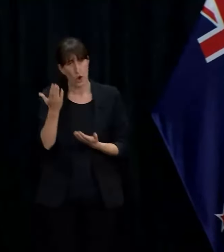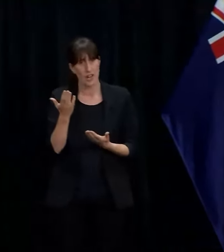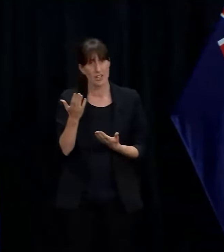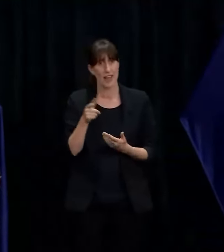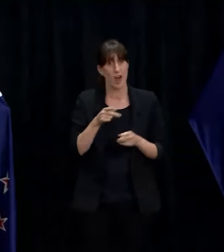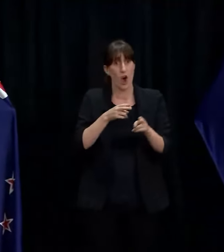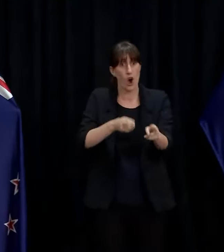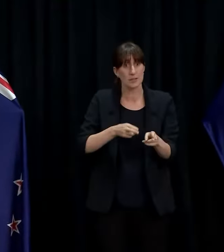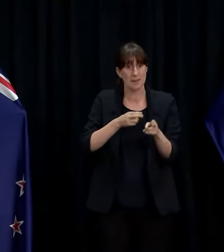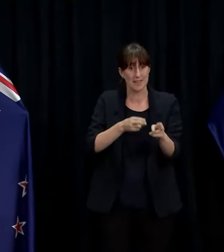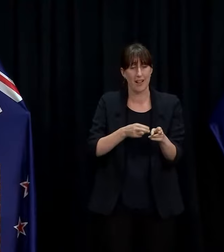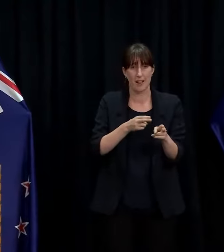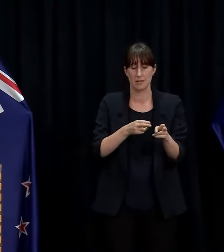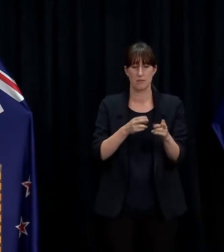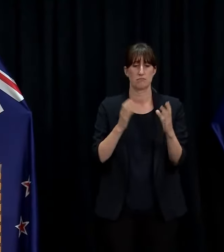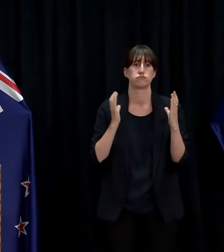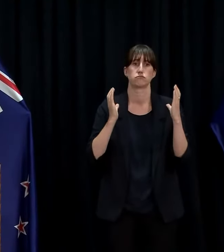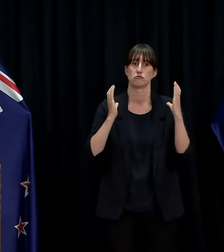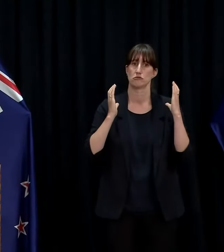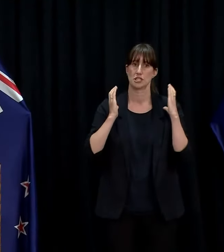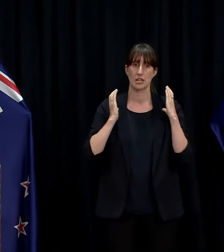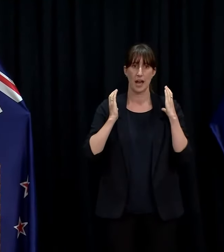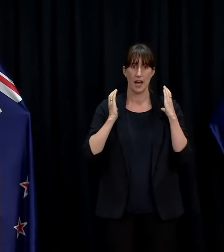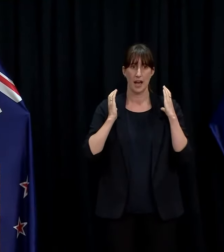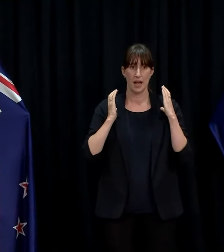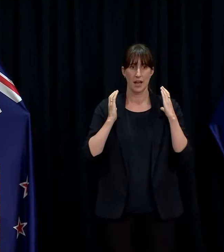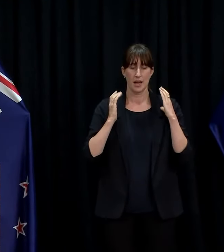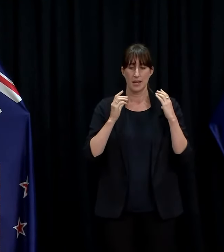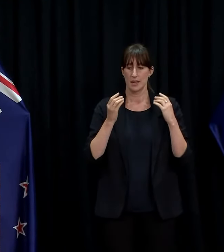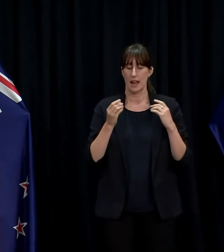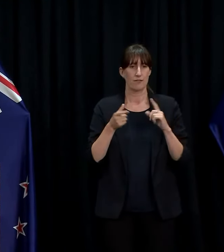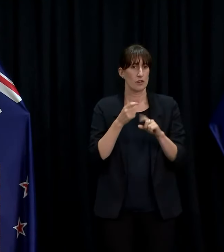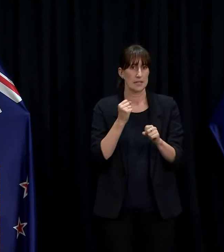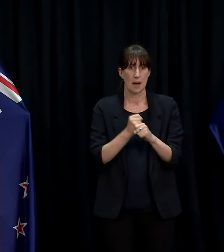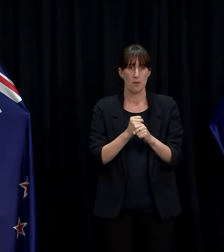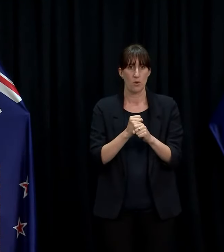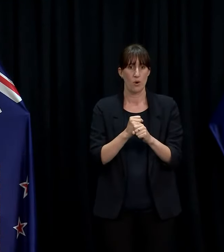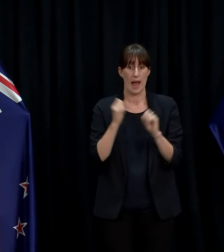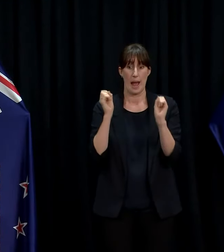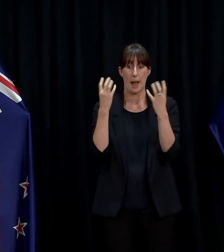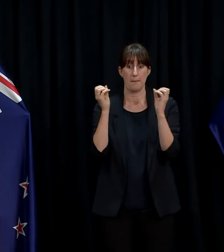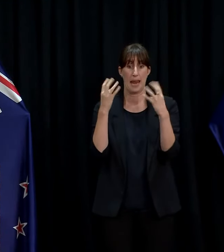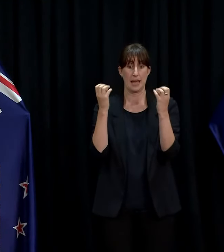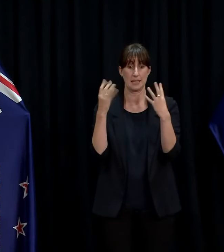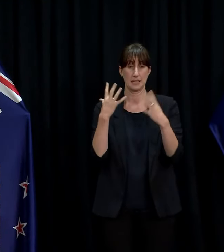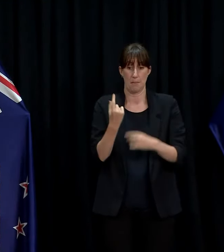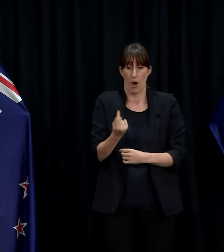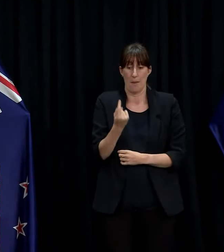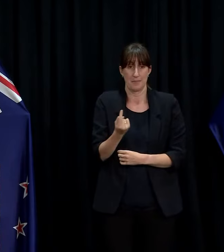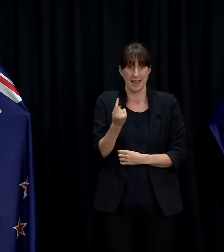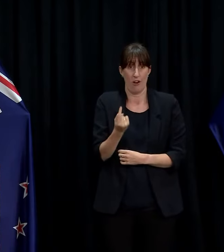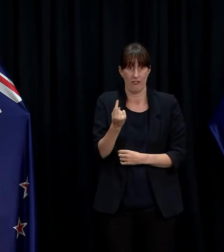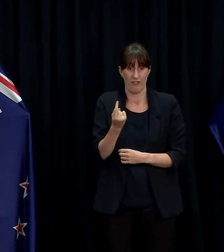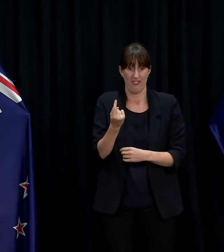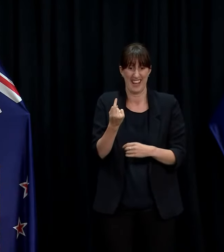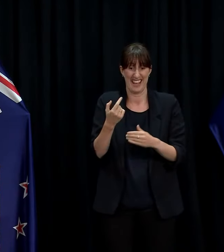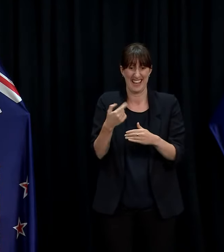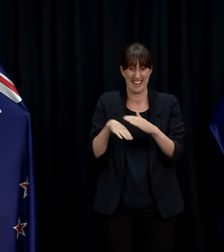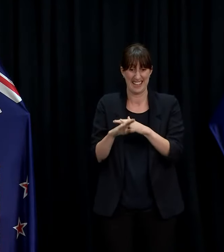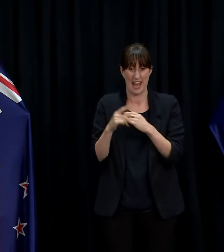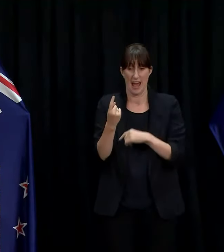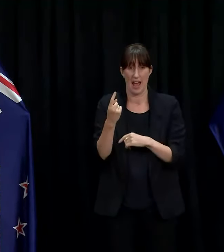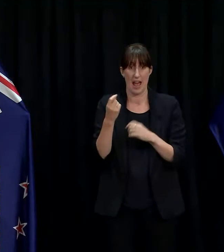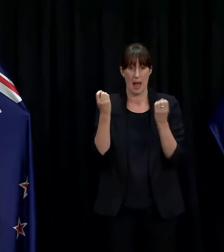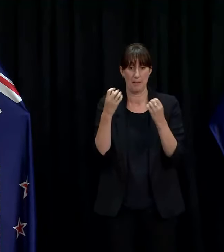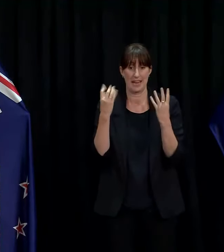so hear reports of people heading off to hospital in an ambulance, for example, without family members being able to go with them, because the policy of the hospital is not to